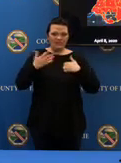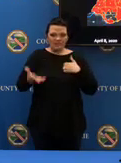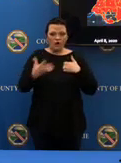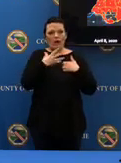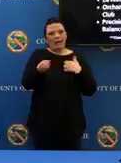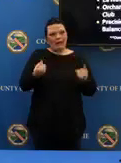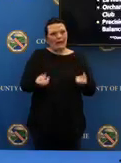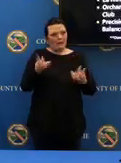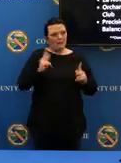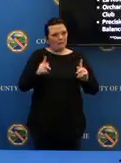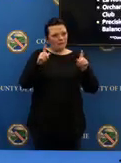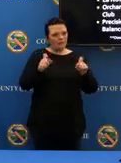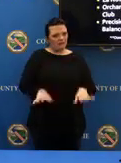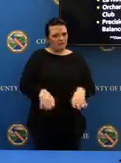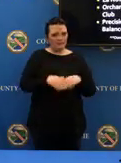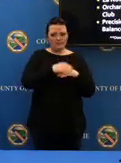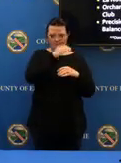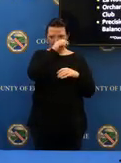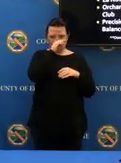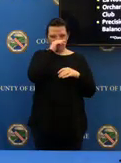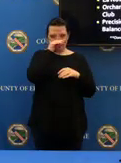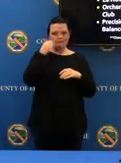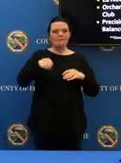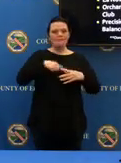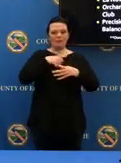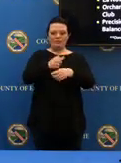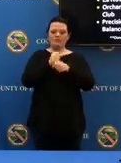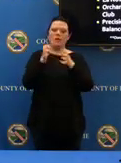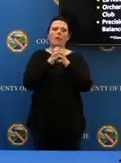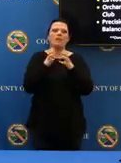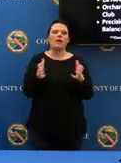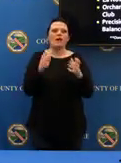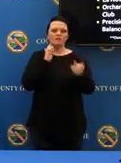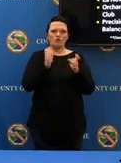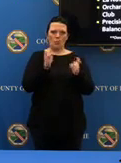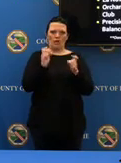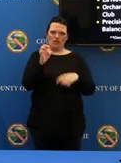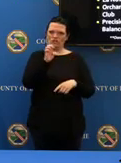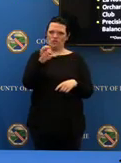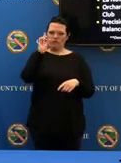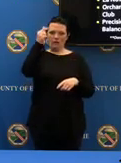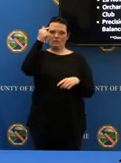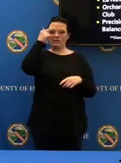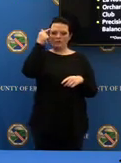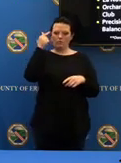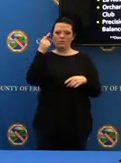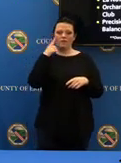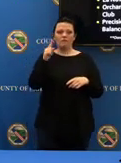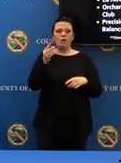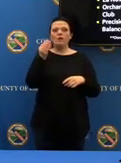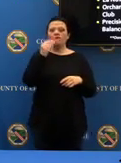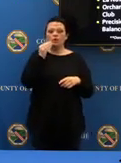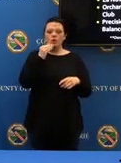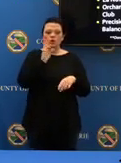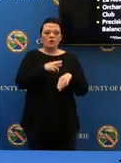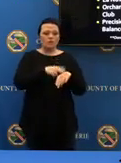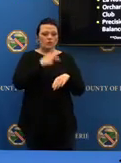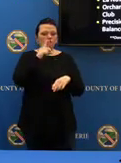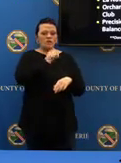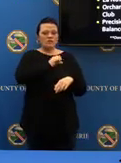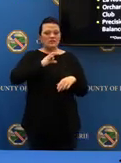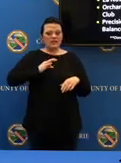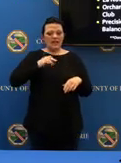tested. We've received a lot of donations in Erie County government for some food, of course, for staff,